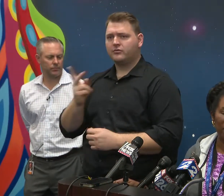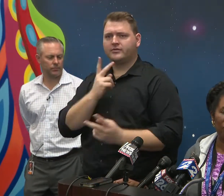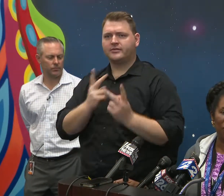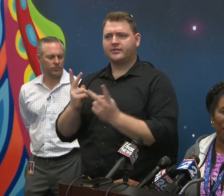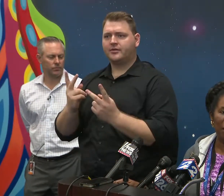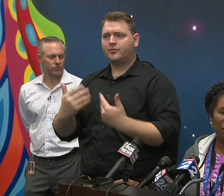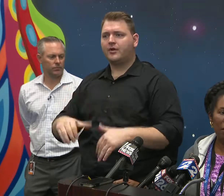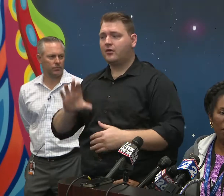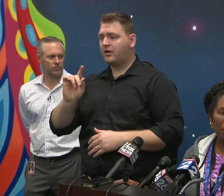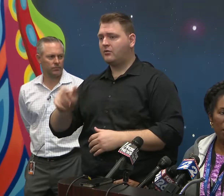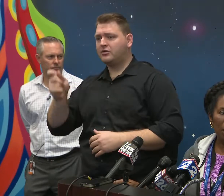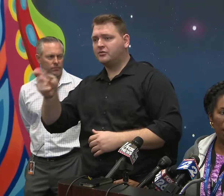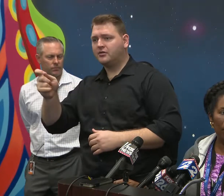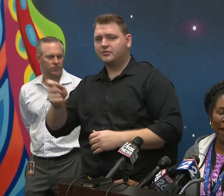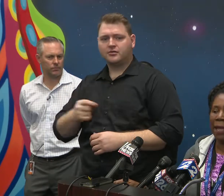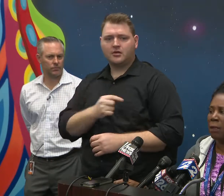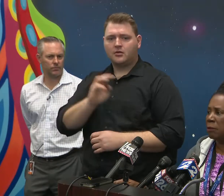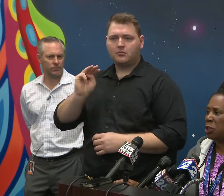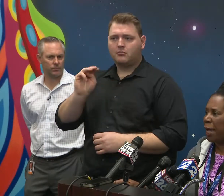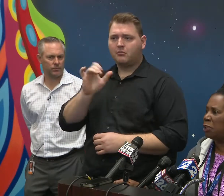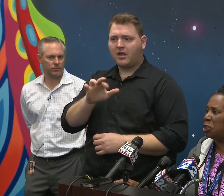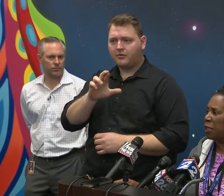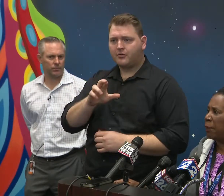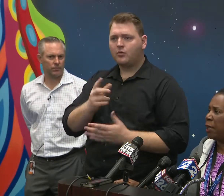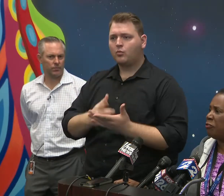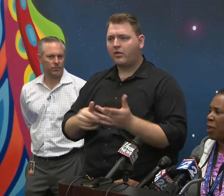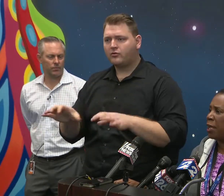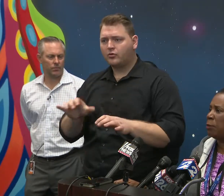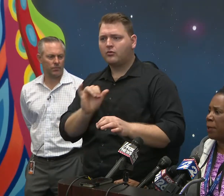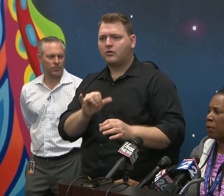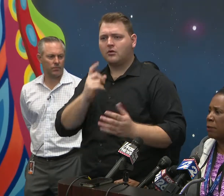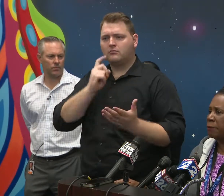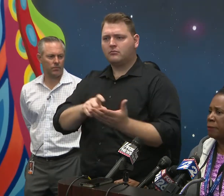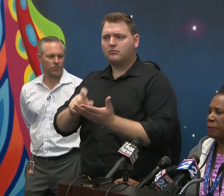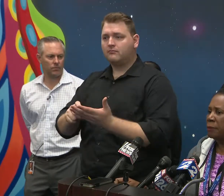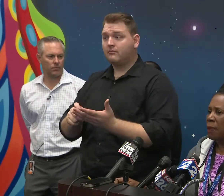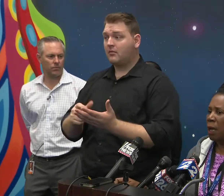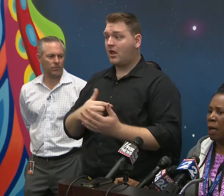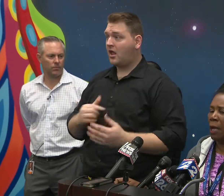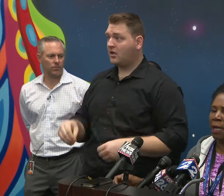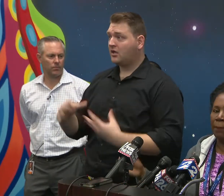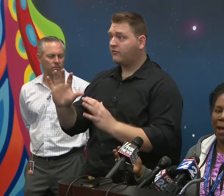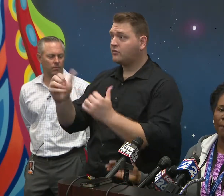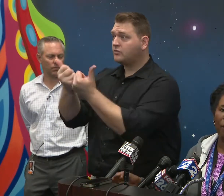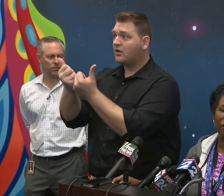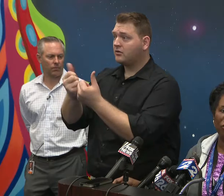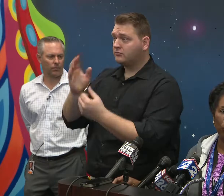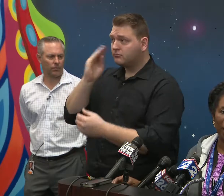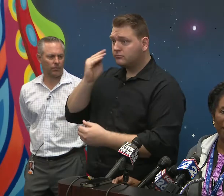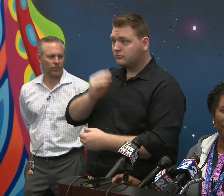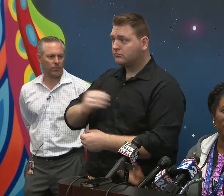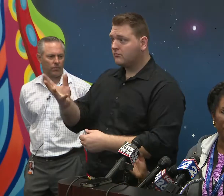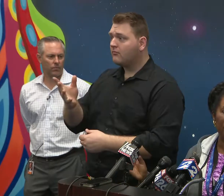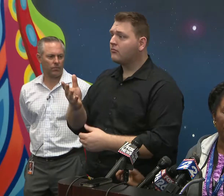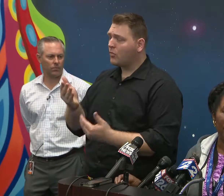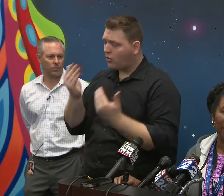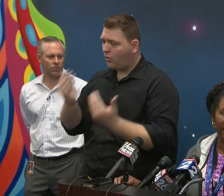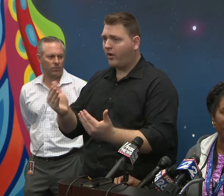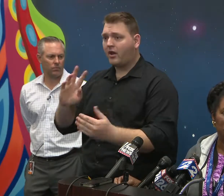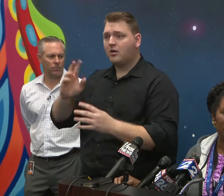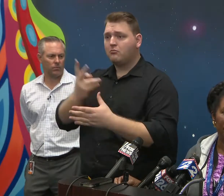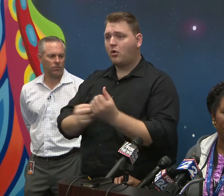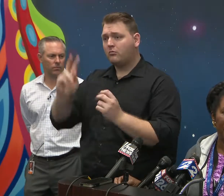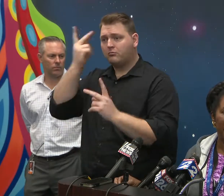we're doing in the state, my challenge to them is sign the bill in a bipartisan way. Let me speak for